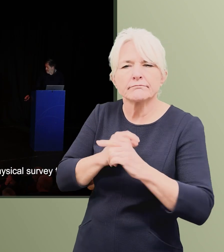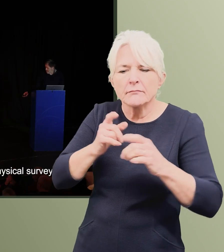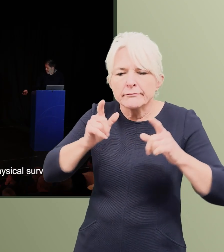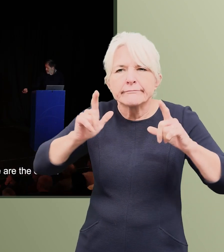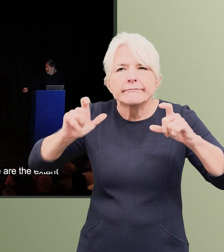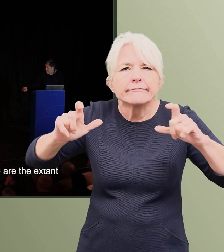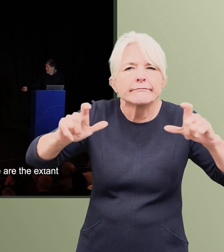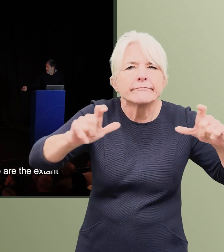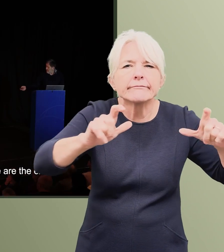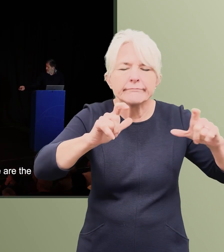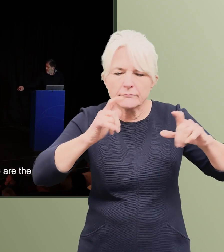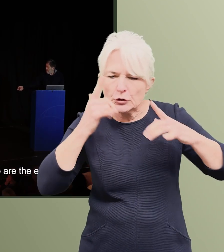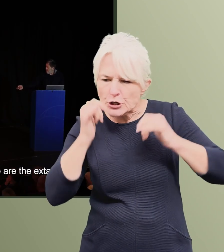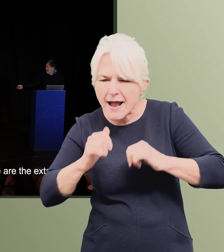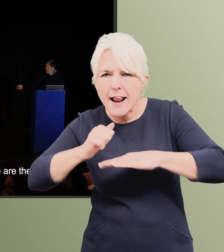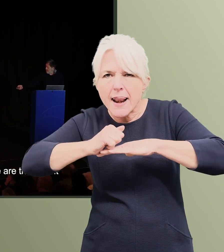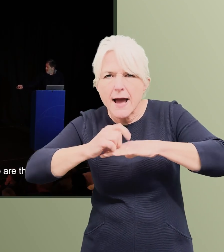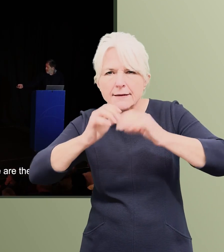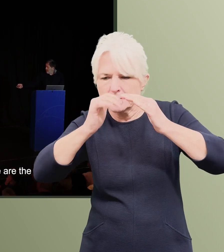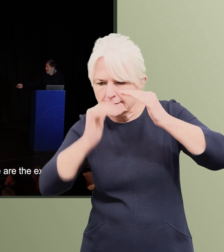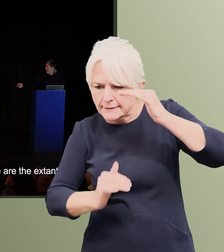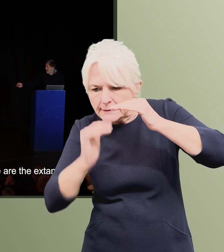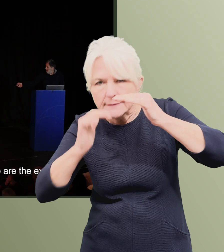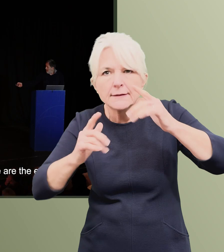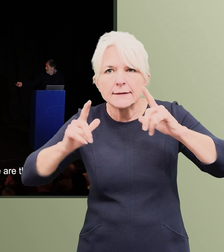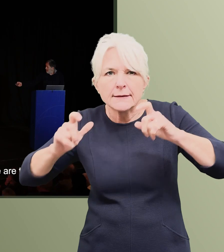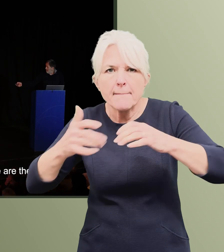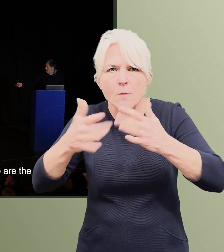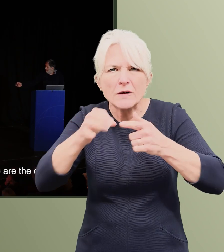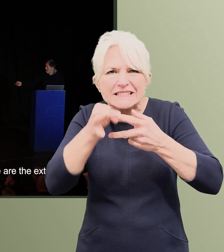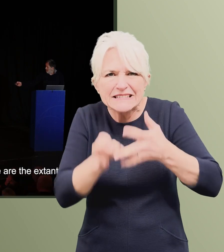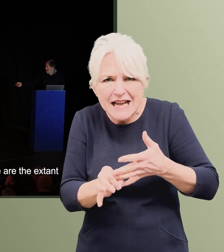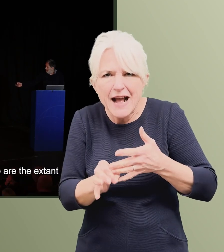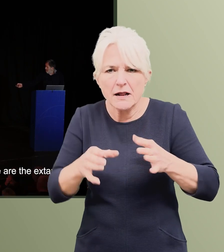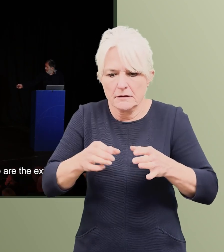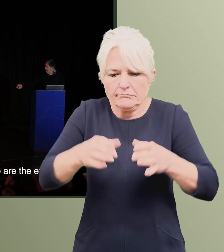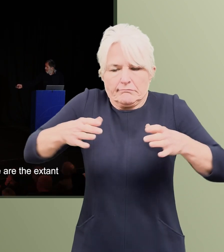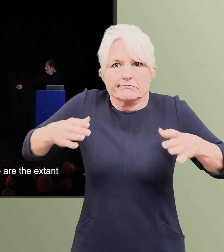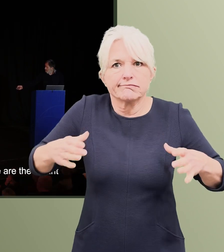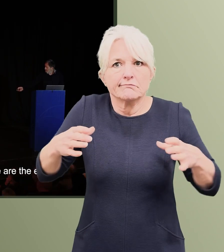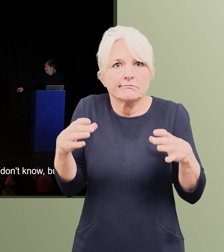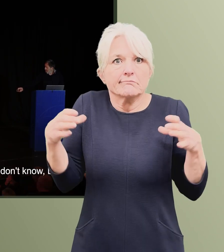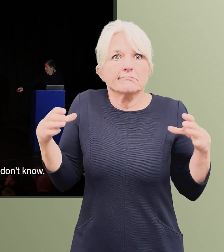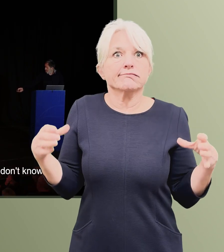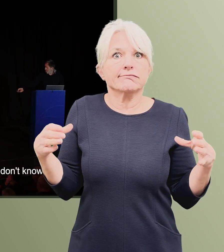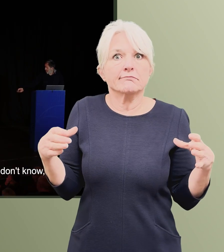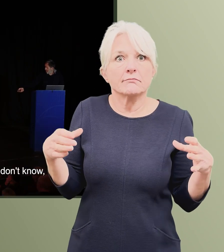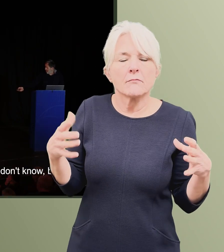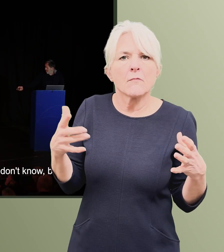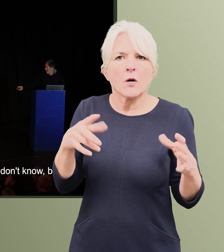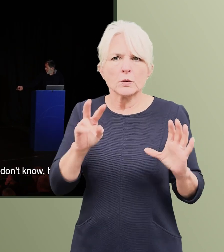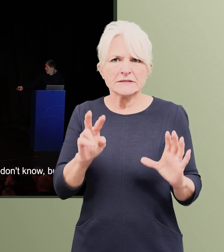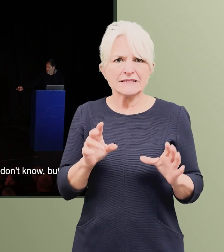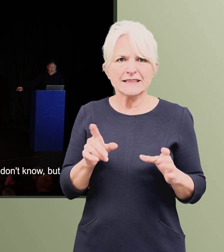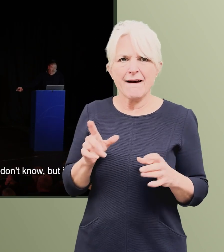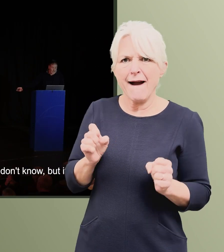extend the site. And again, just put you in the picture, these here are the extant monument, but you can see there's a track